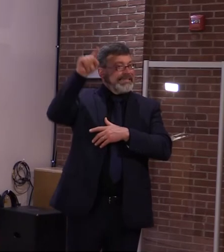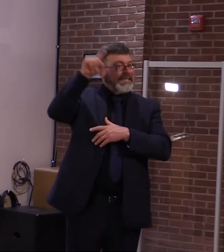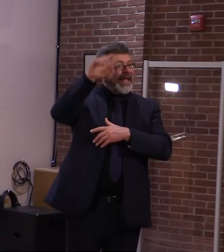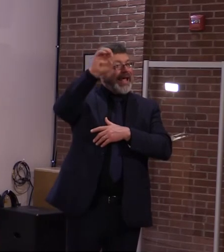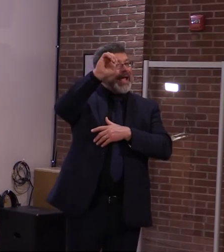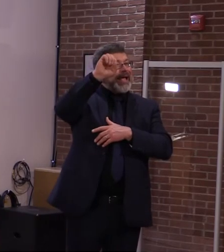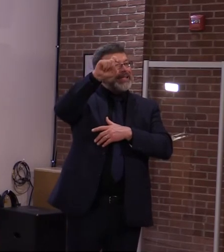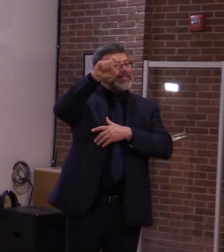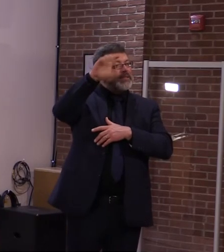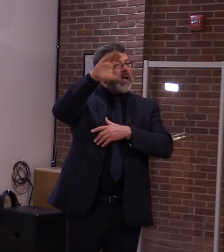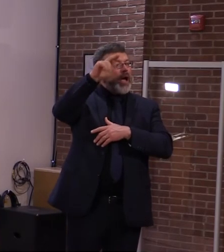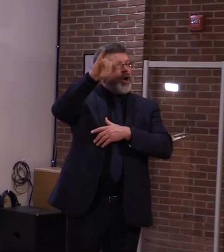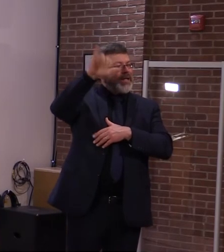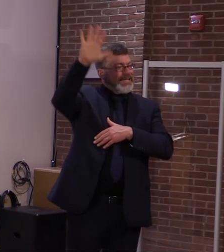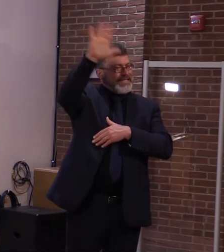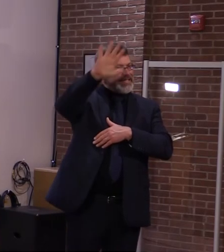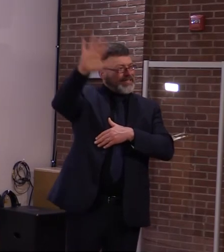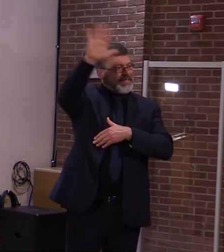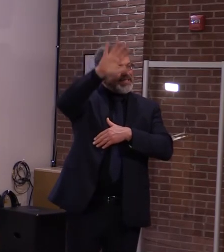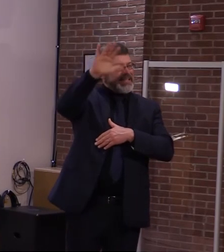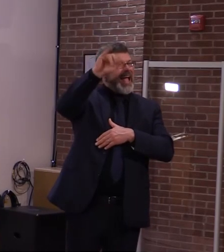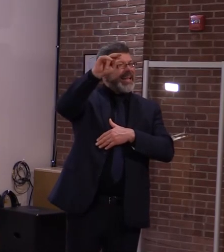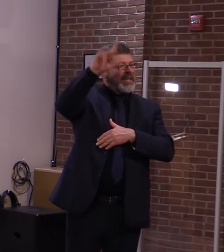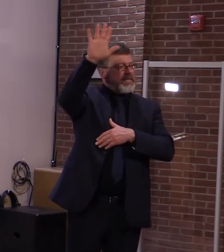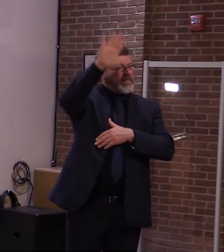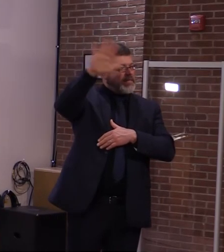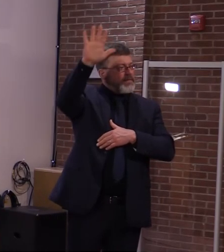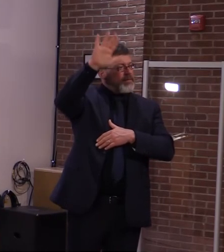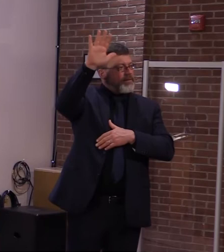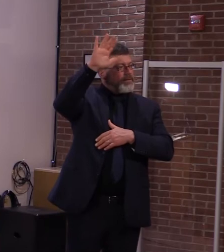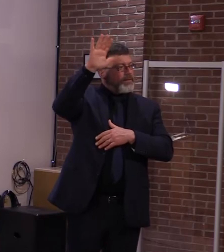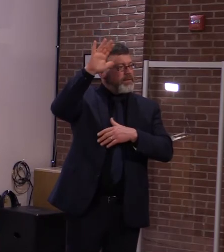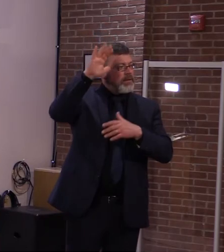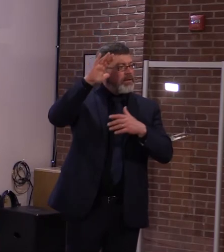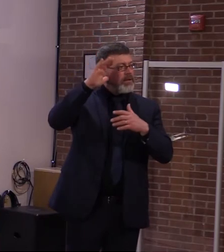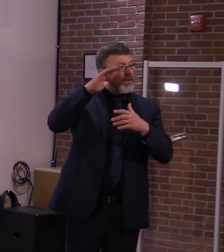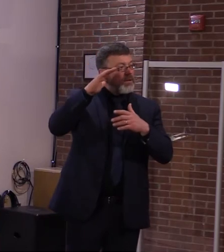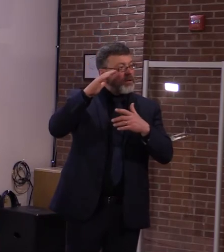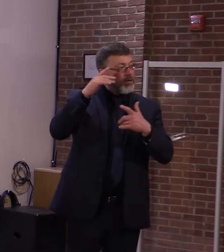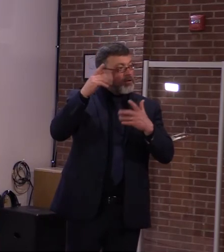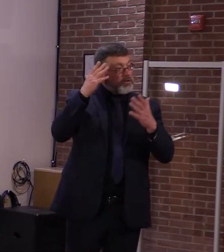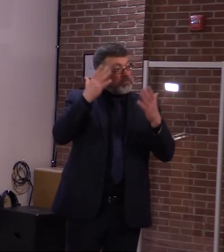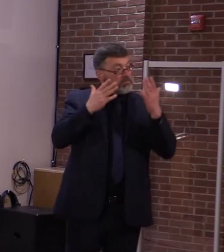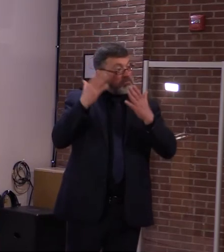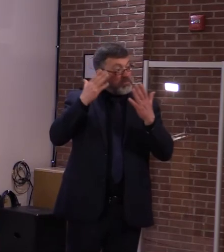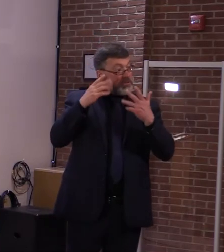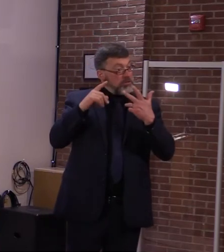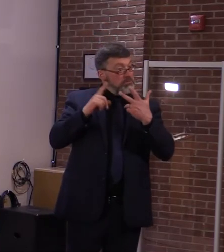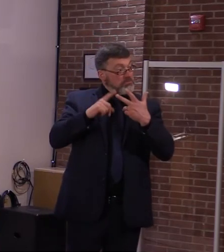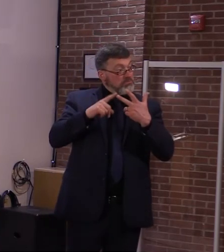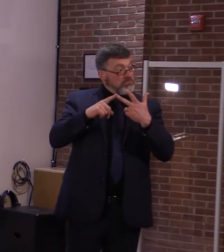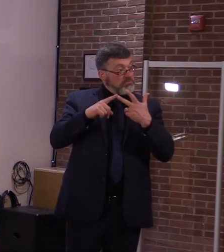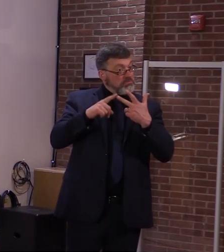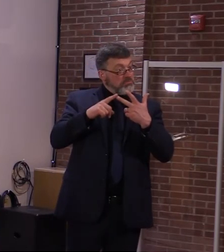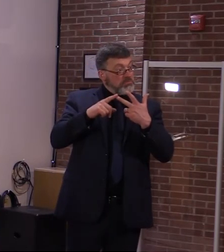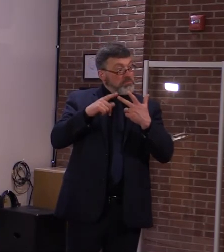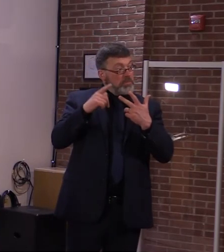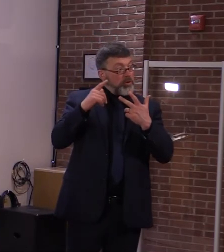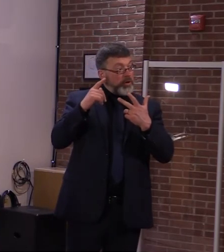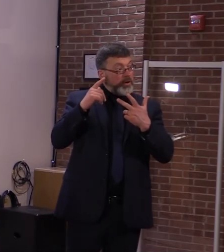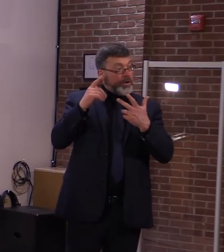What would those potential plans look like for the Johnson & Johnson, and yeah, where should residents there